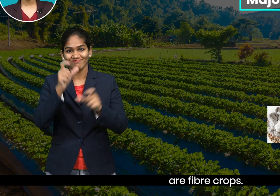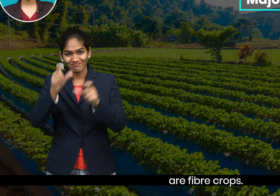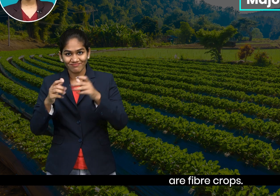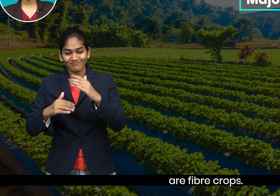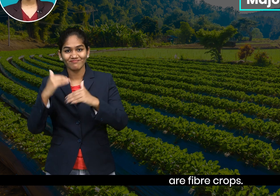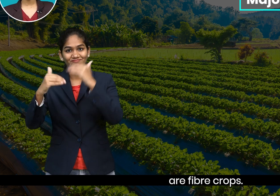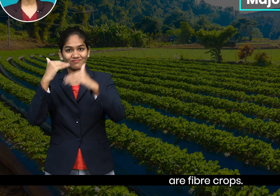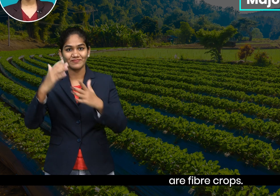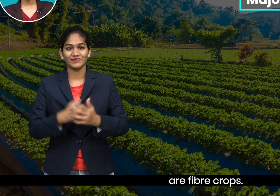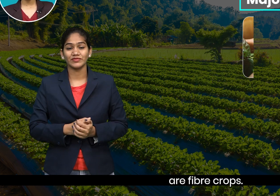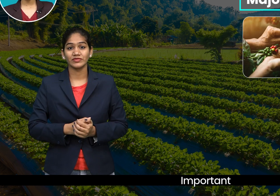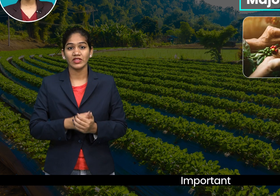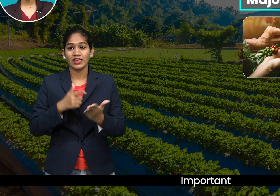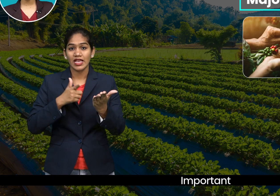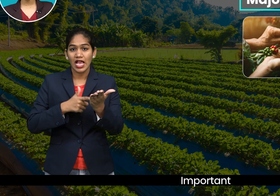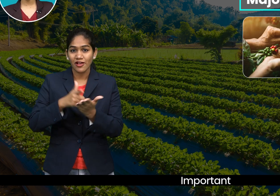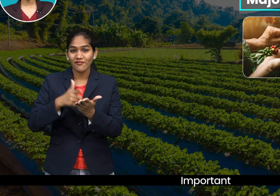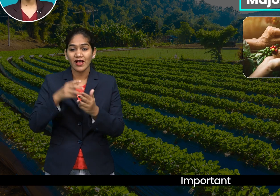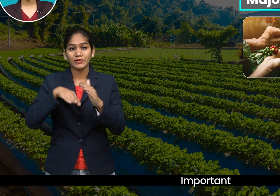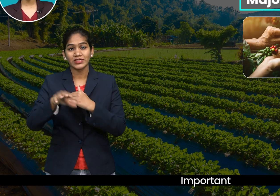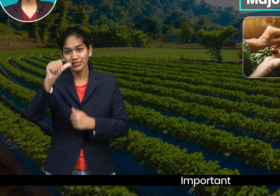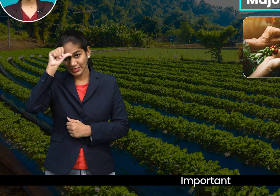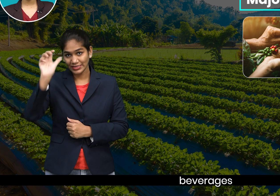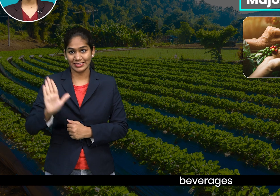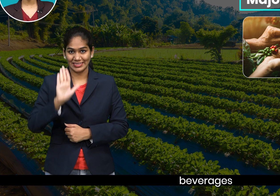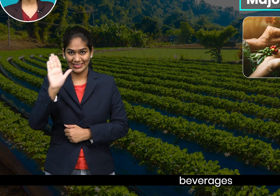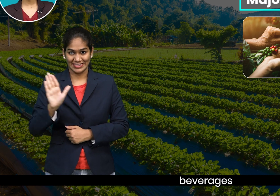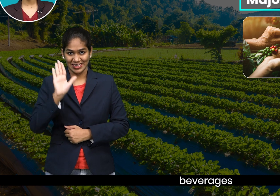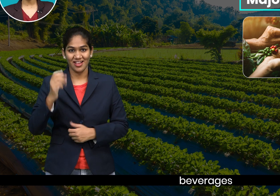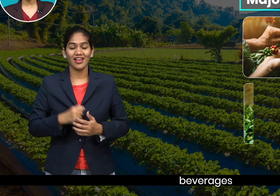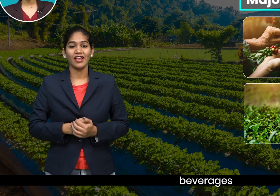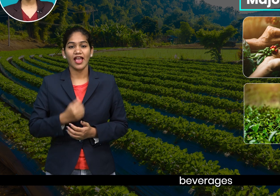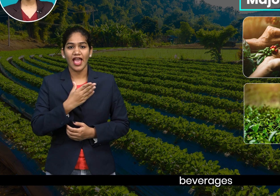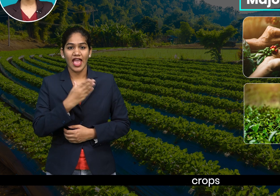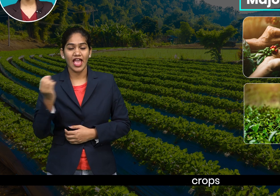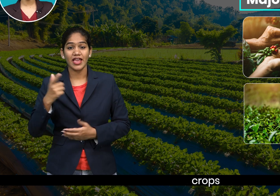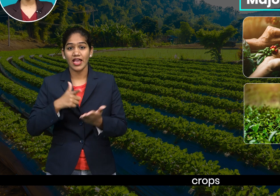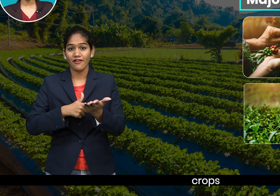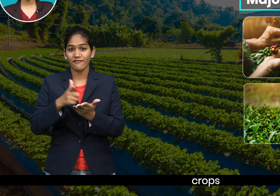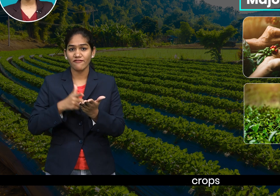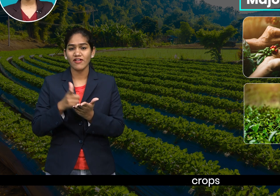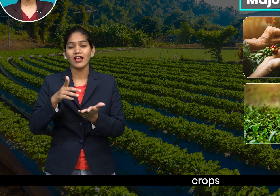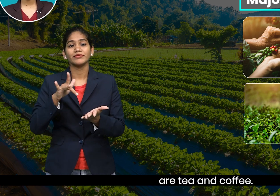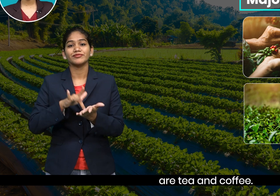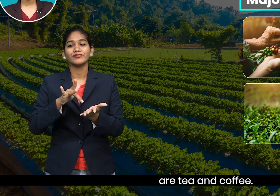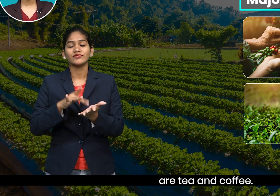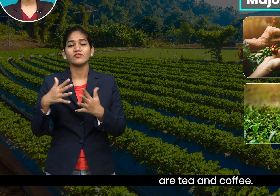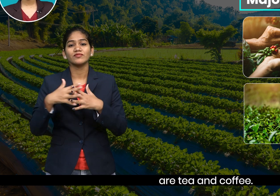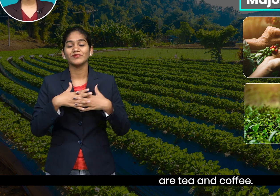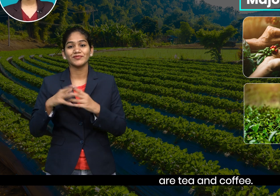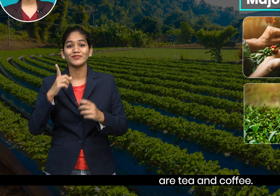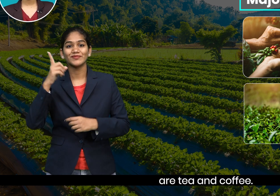Important beverages crops are tea and coffee.